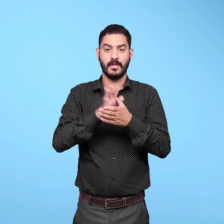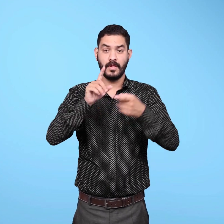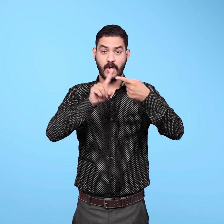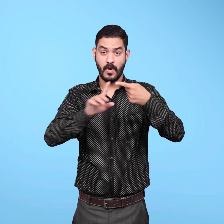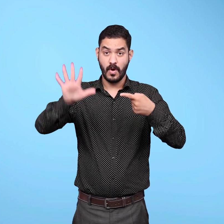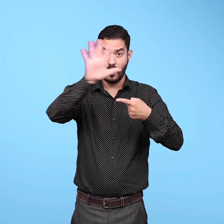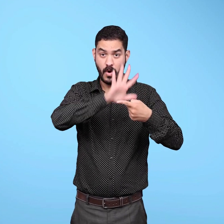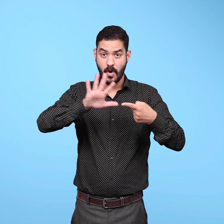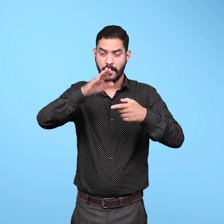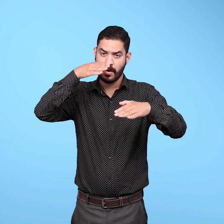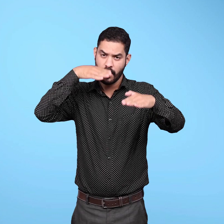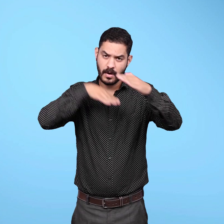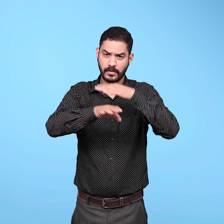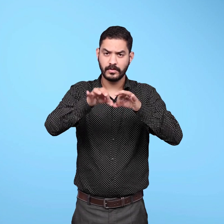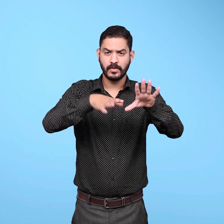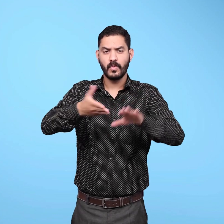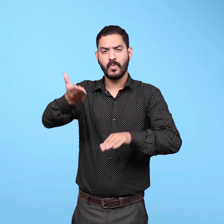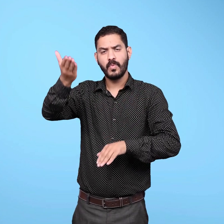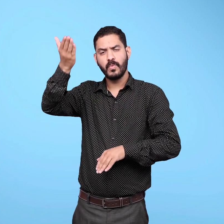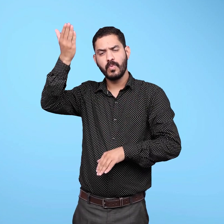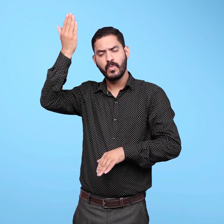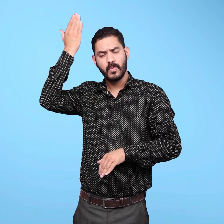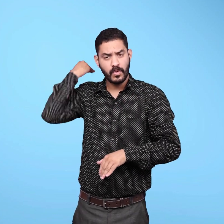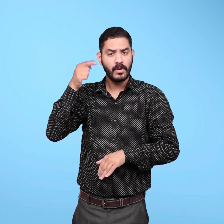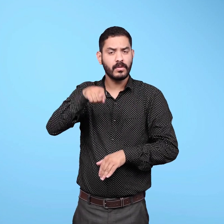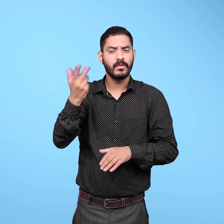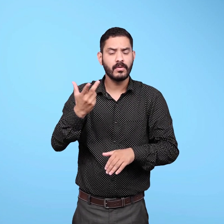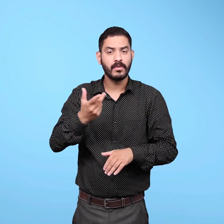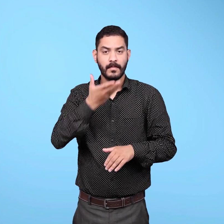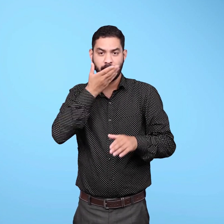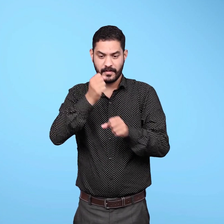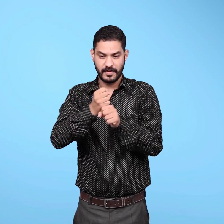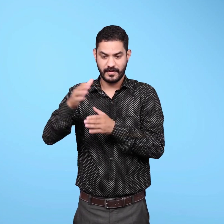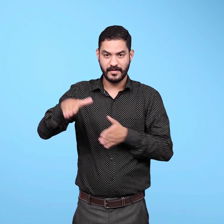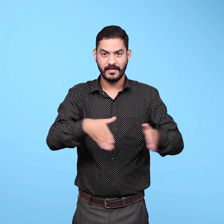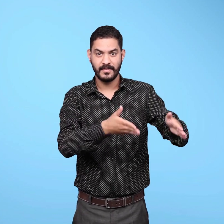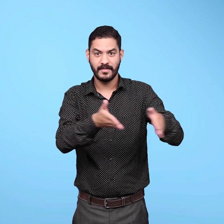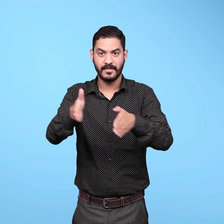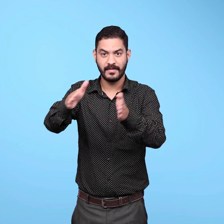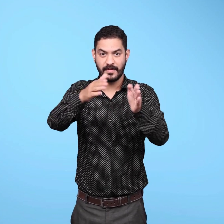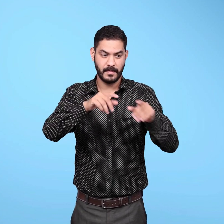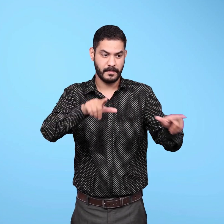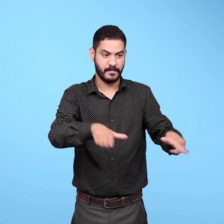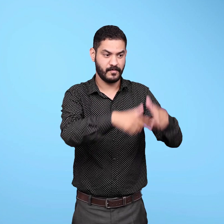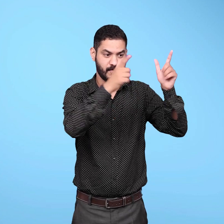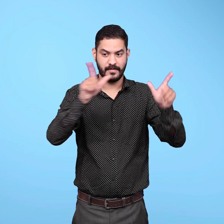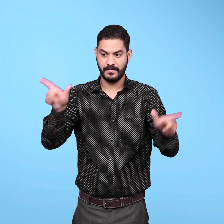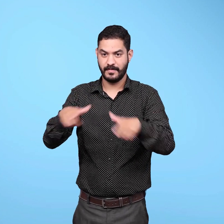This is one of the oldest cities in Europe and developed around the same time as the cities in the